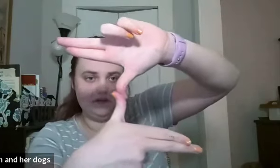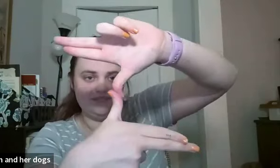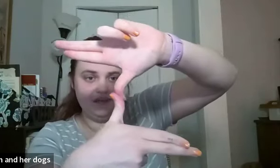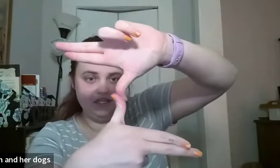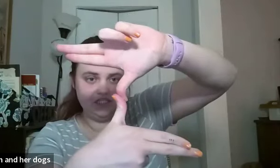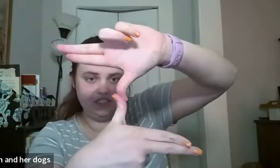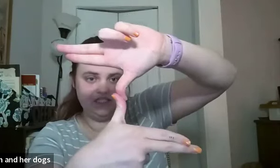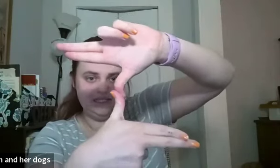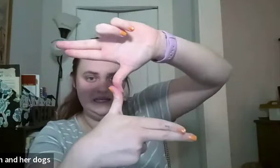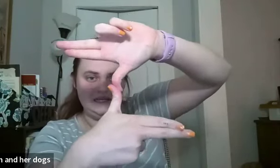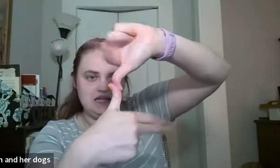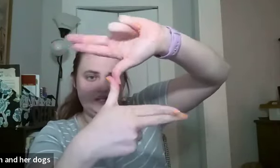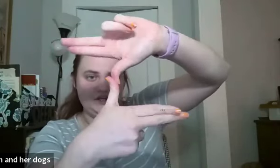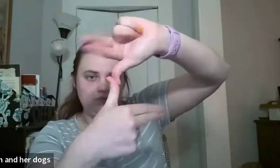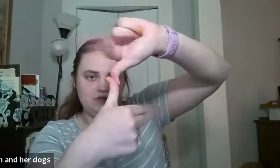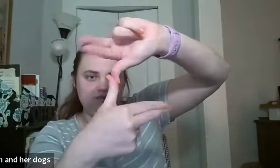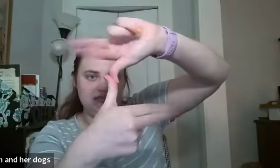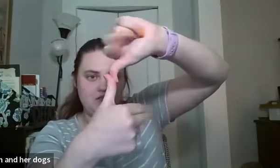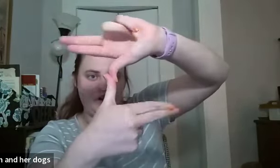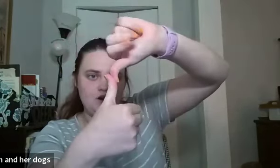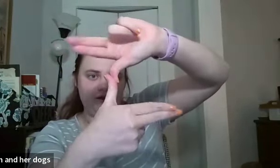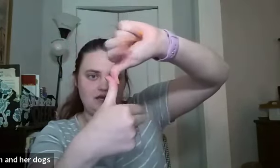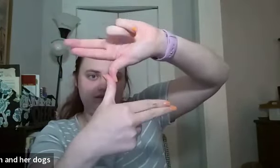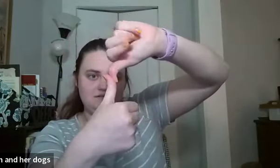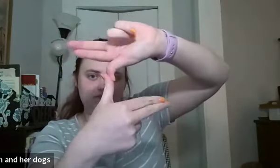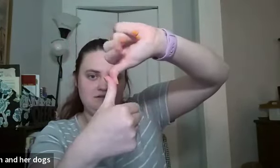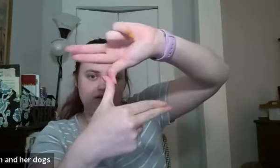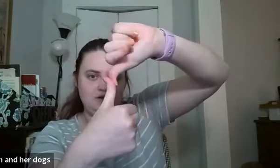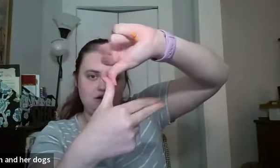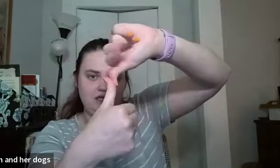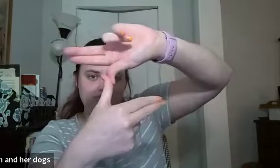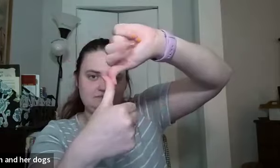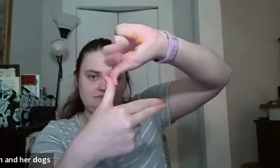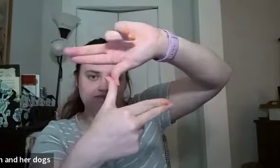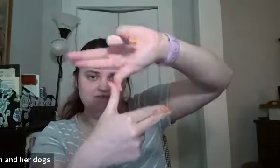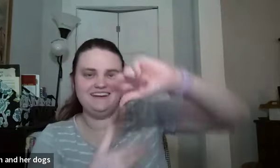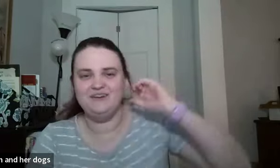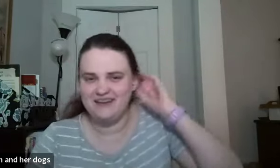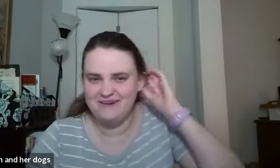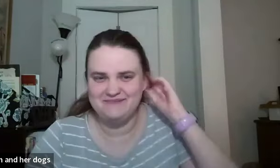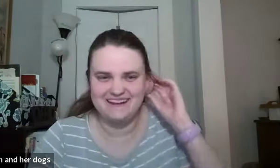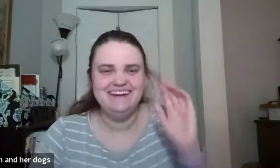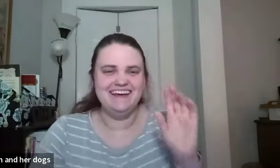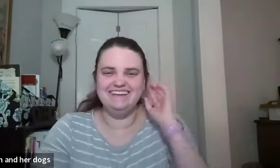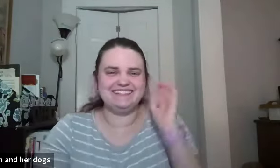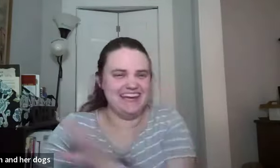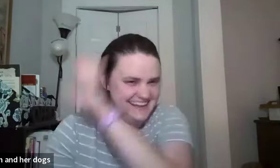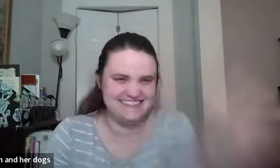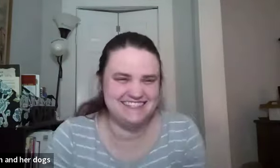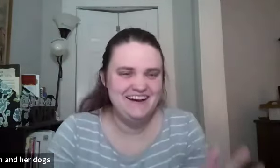thumbs touch. And then you're going to bring them together. Hurricane. Hurricane. Okay, wait a minute. It's Katie Cup. So